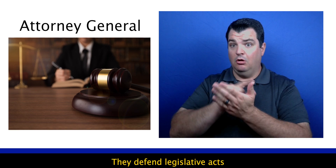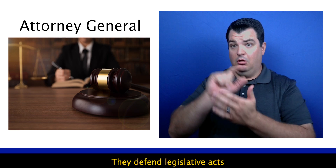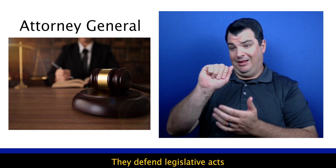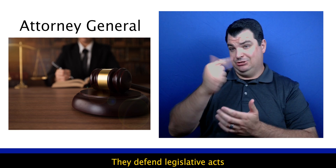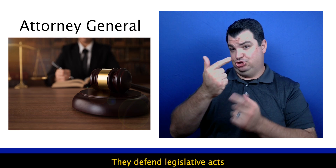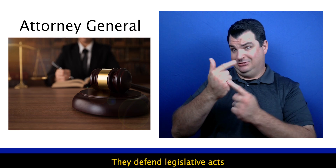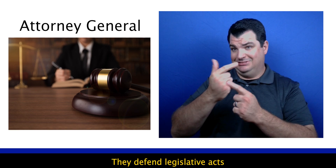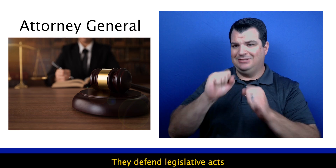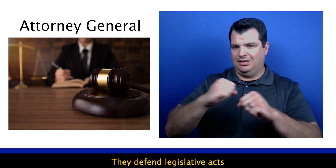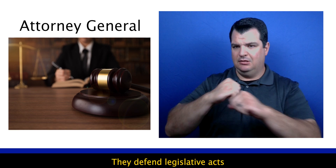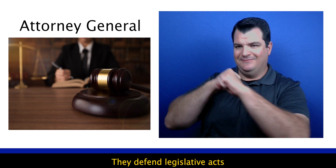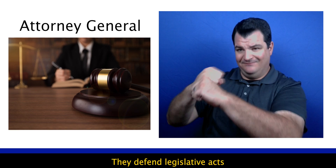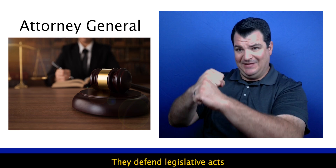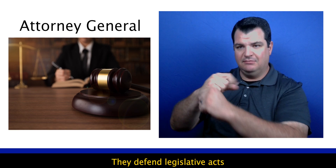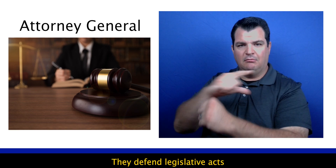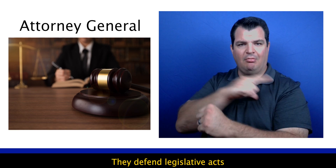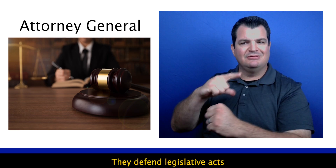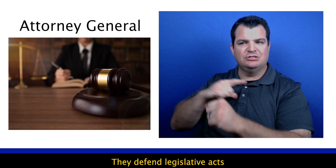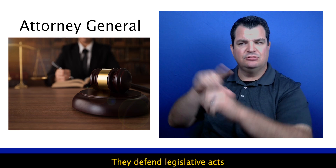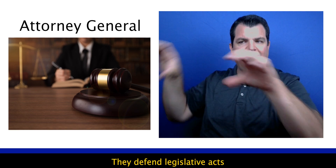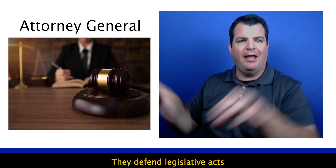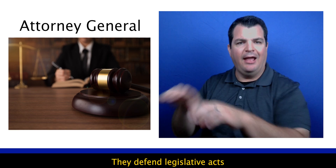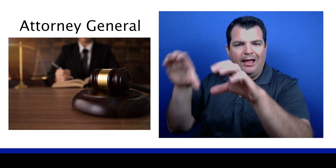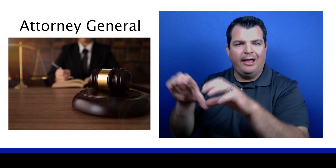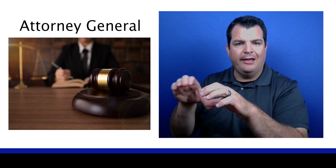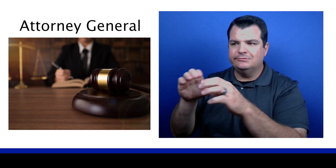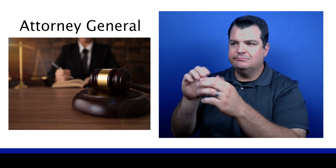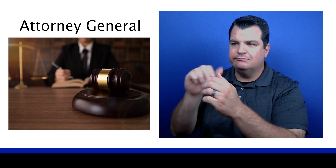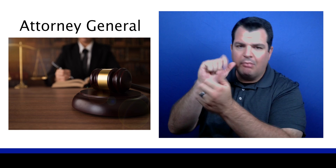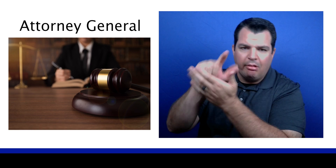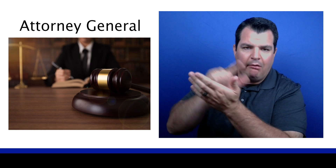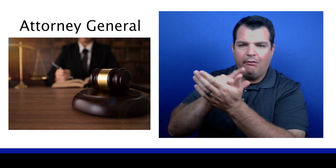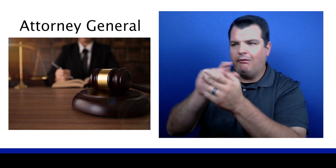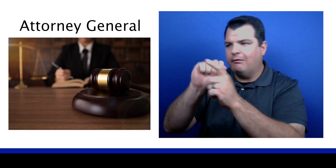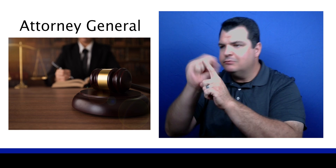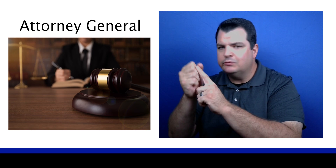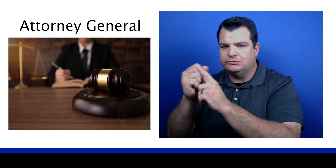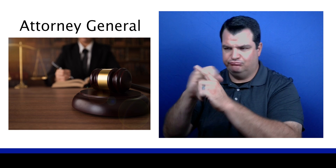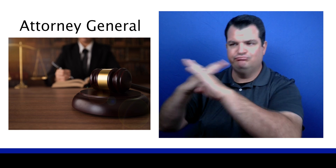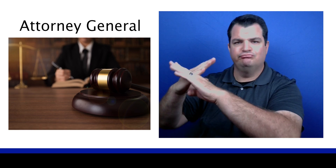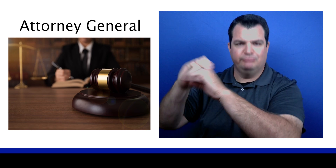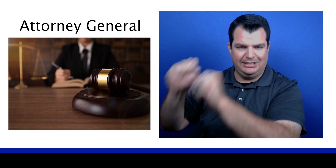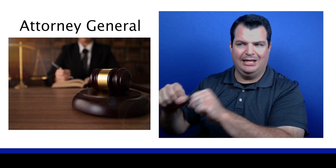They defend legislative acts and administrative rules in court.